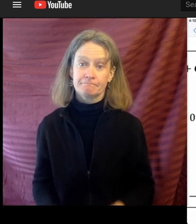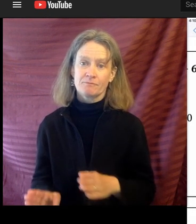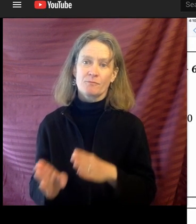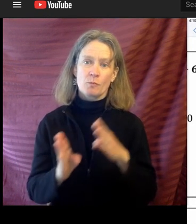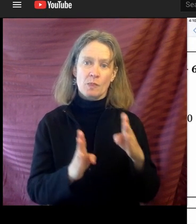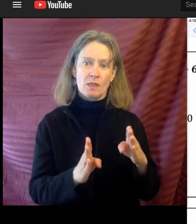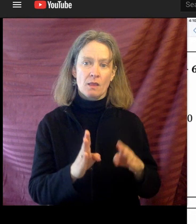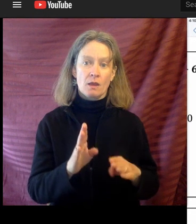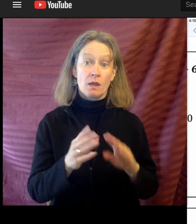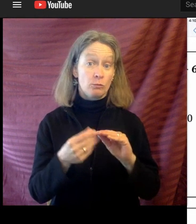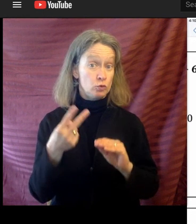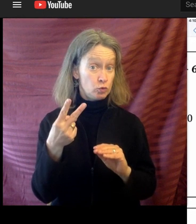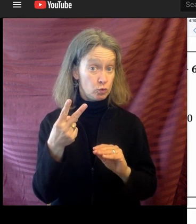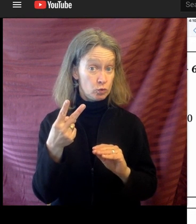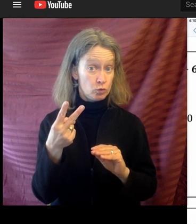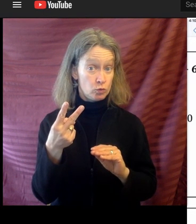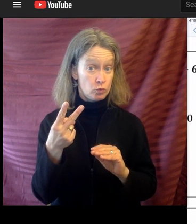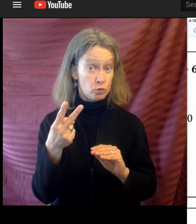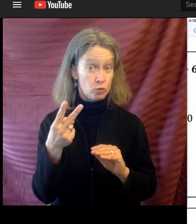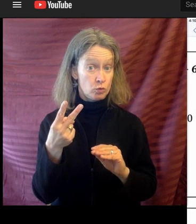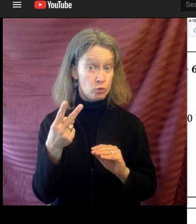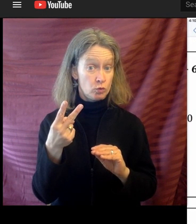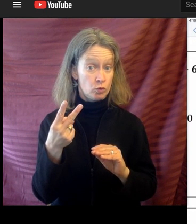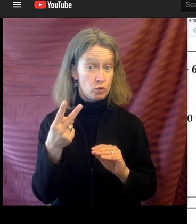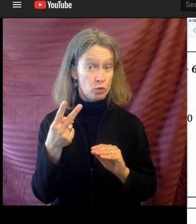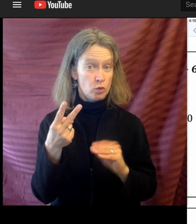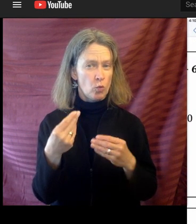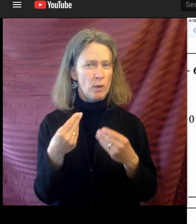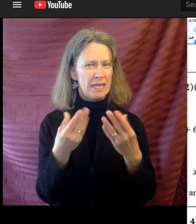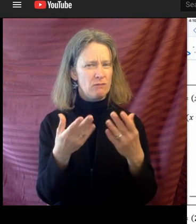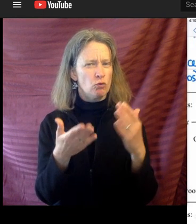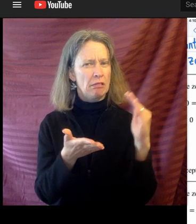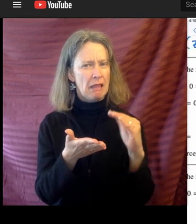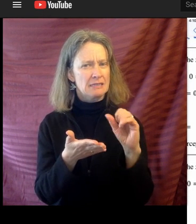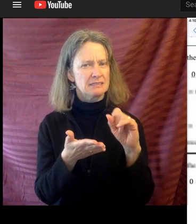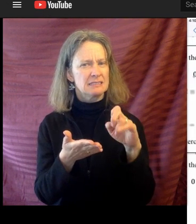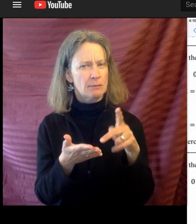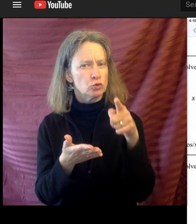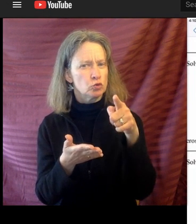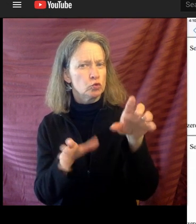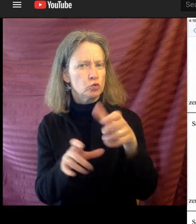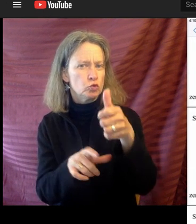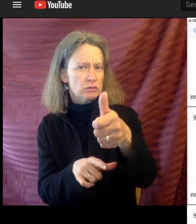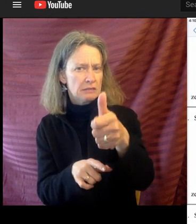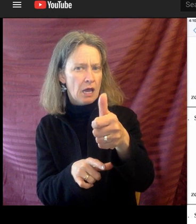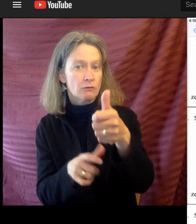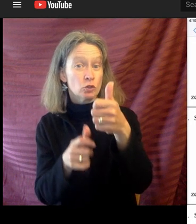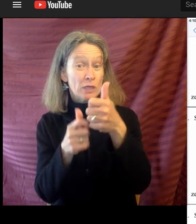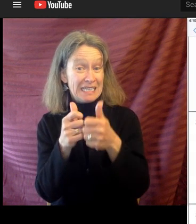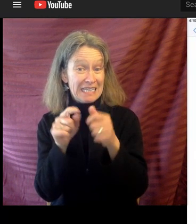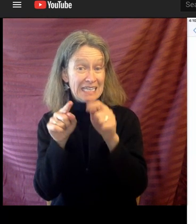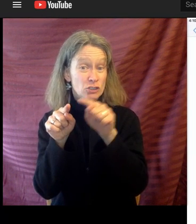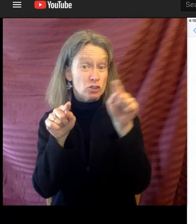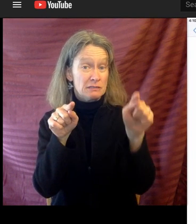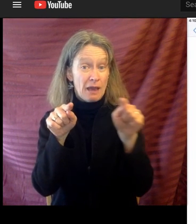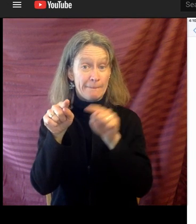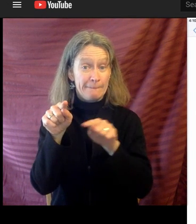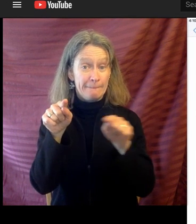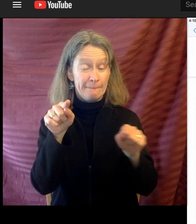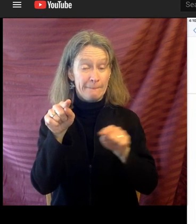And then the next one, we just give you a little less steps. So each time you'll have to do a little bit more on your own.